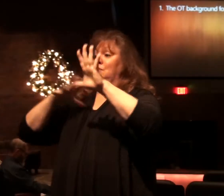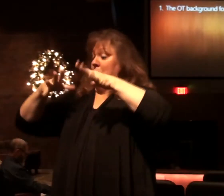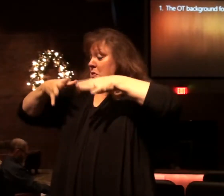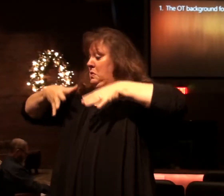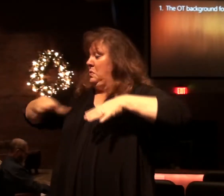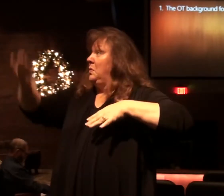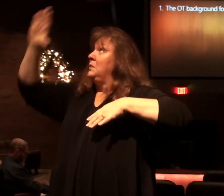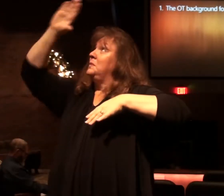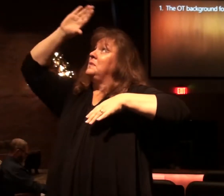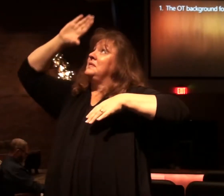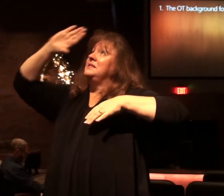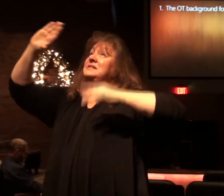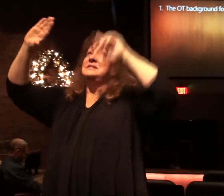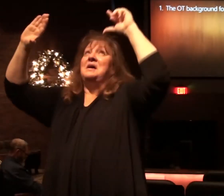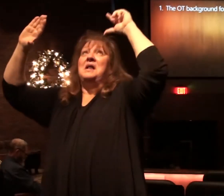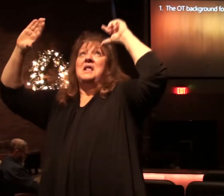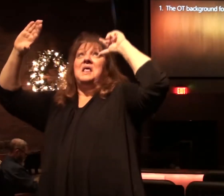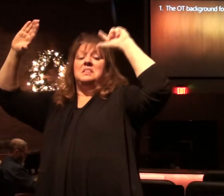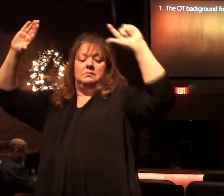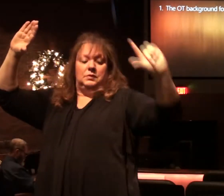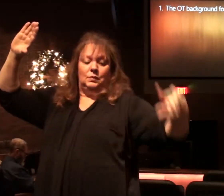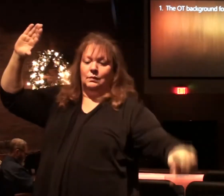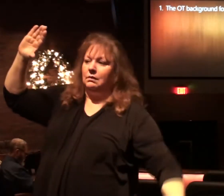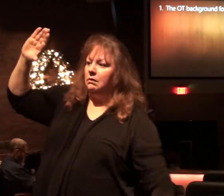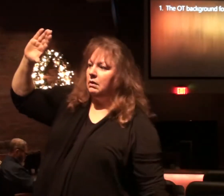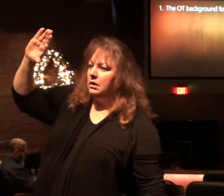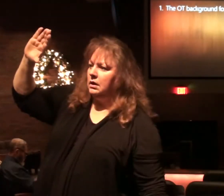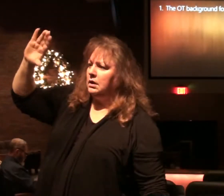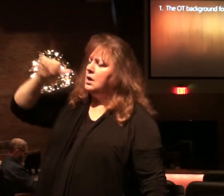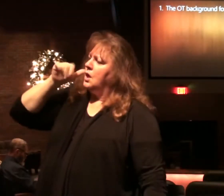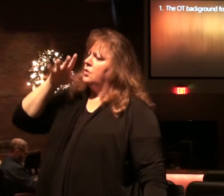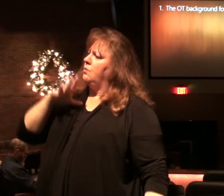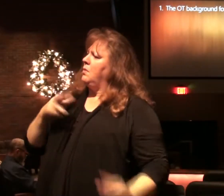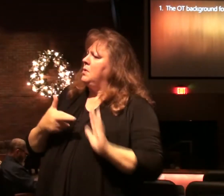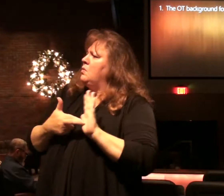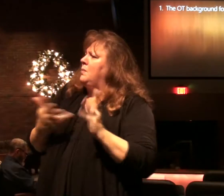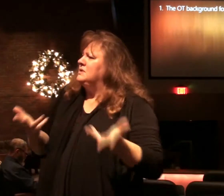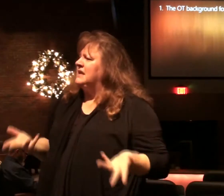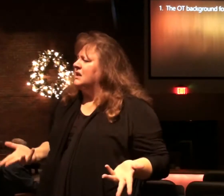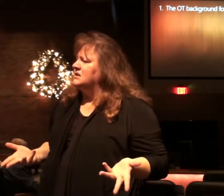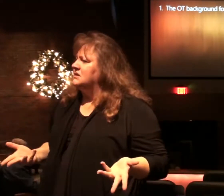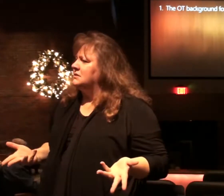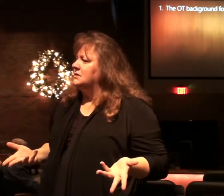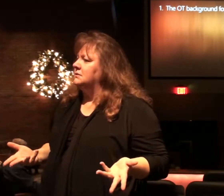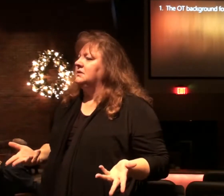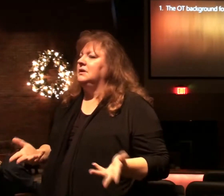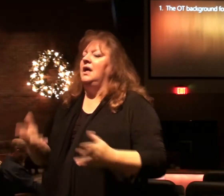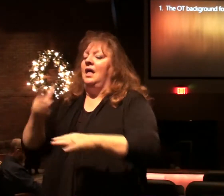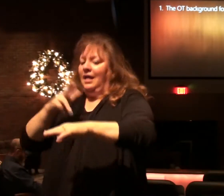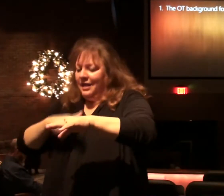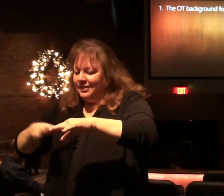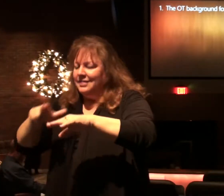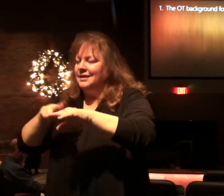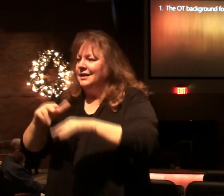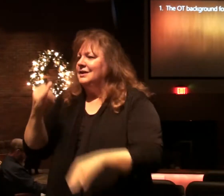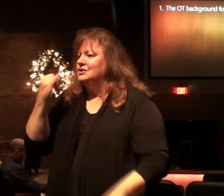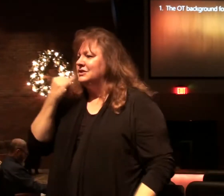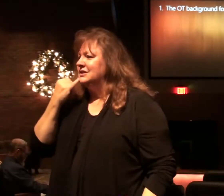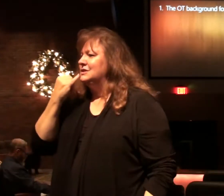sun and the moon under her feet. So what did this woman represent? represents the nation